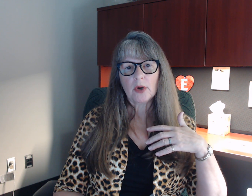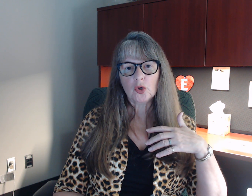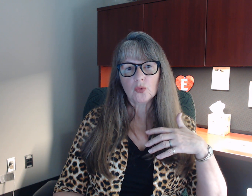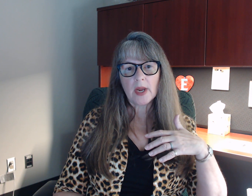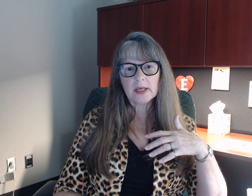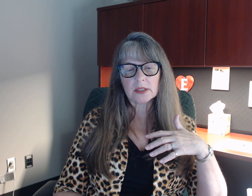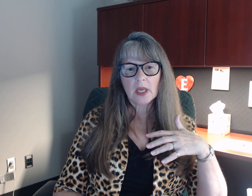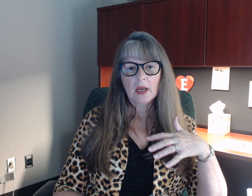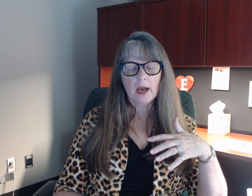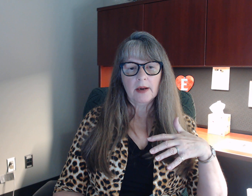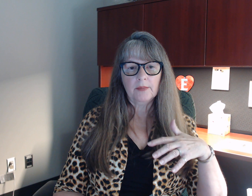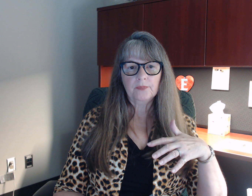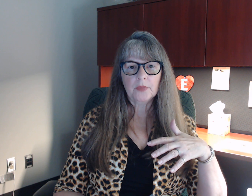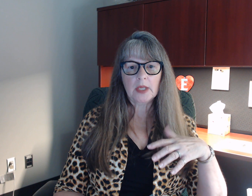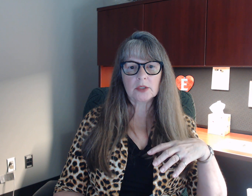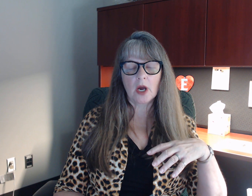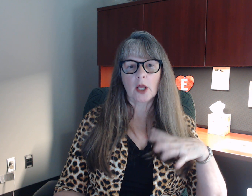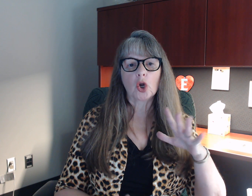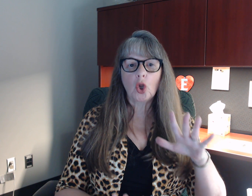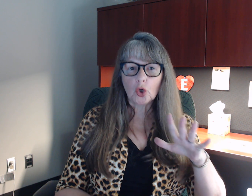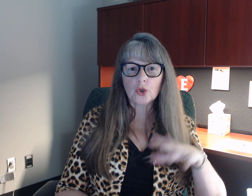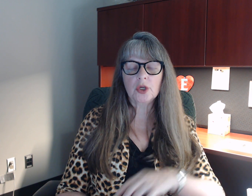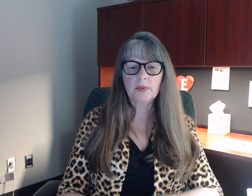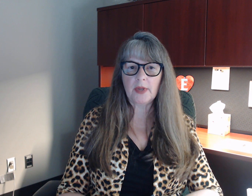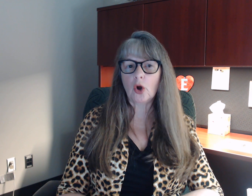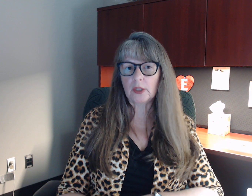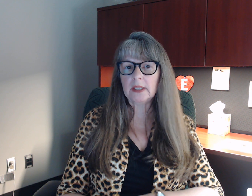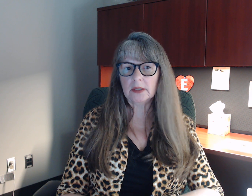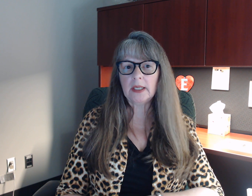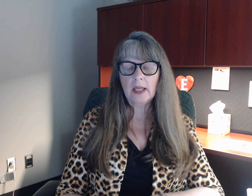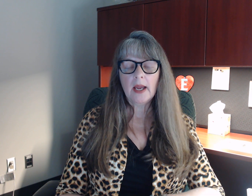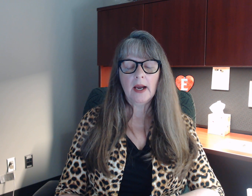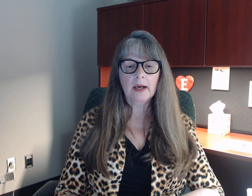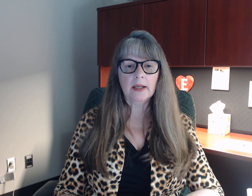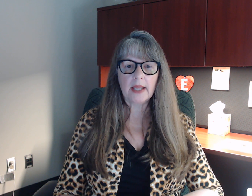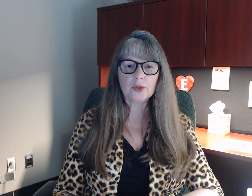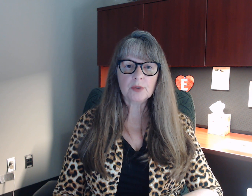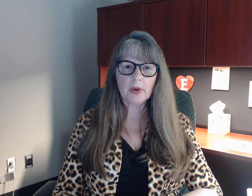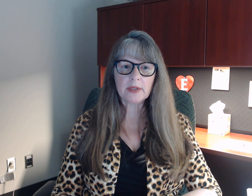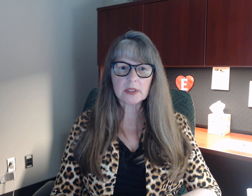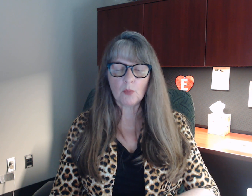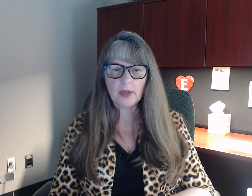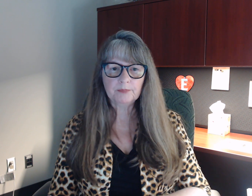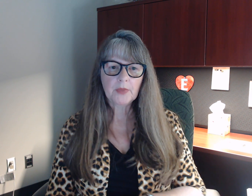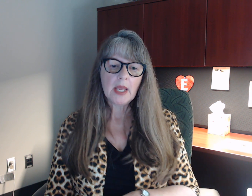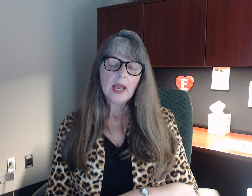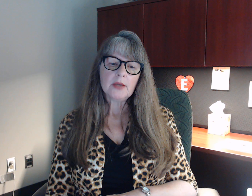who is not a clergy, but they are legally allowed to marry someone.